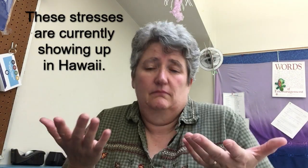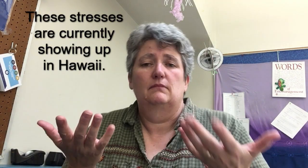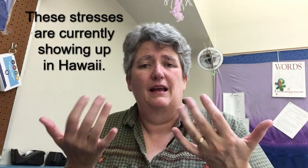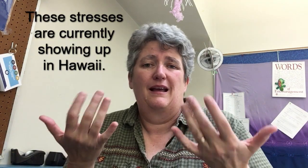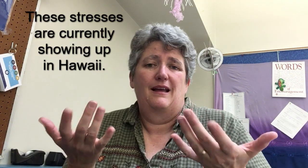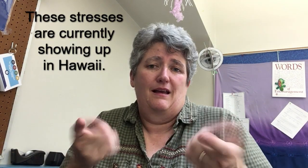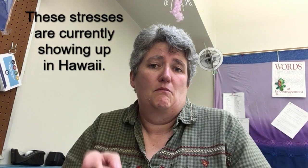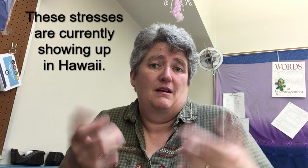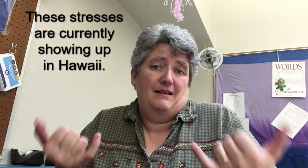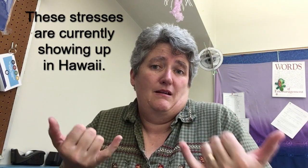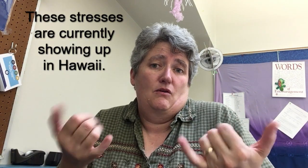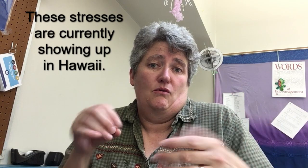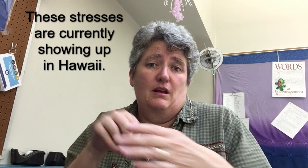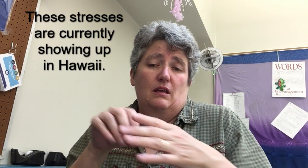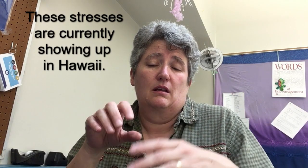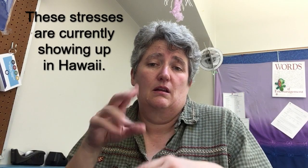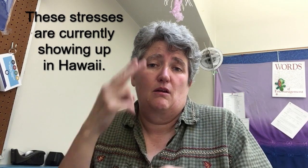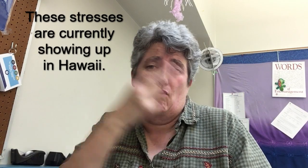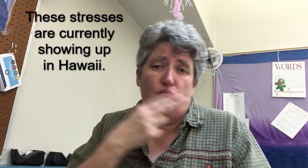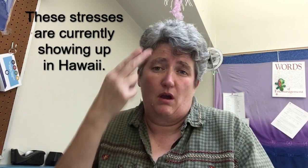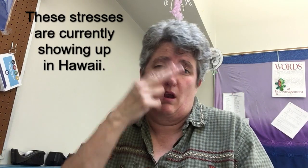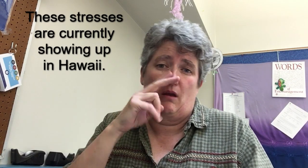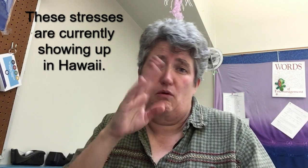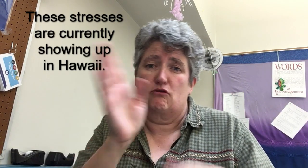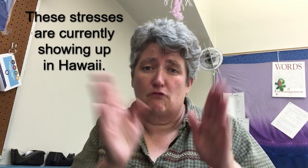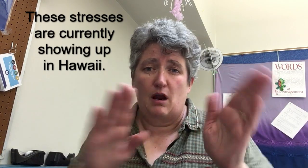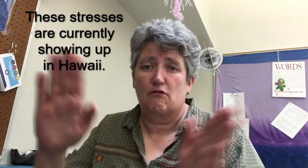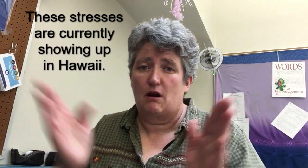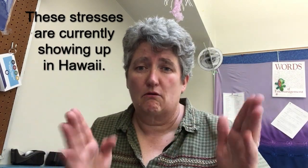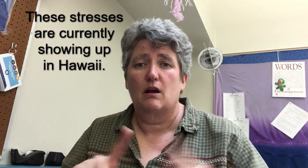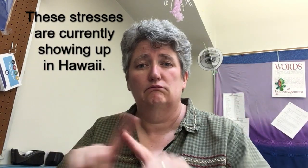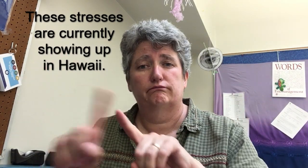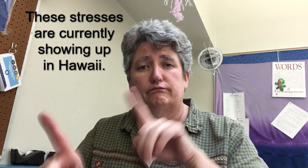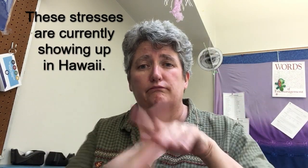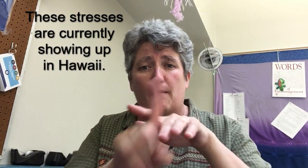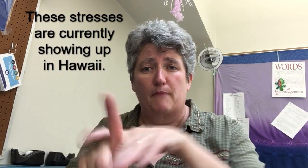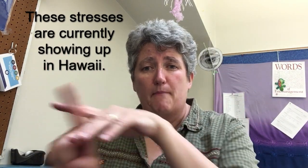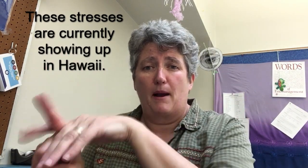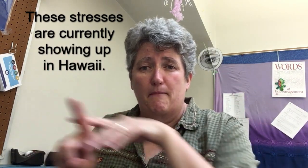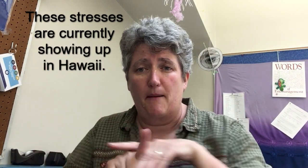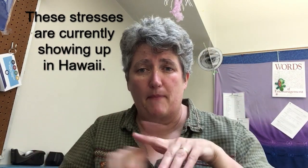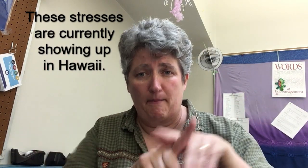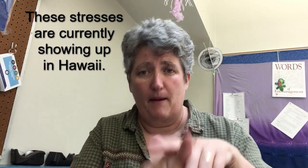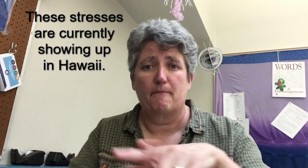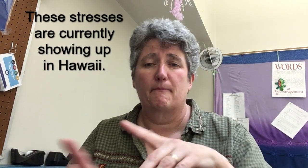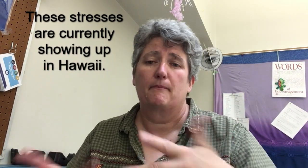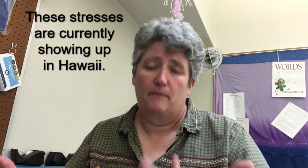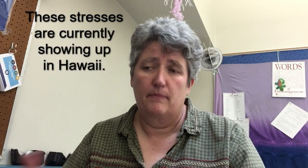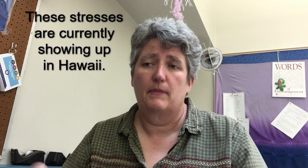And it makes cracks. And that's happening right now in Hawaii. Different things are popping